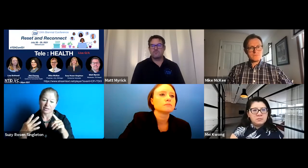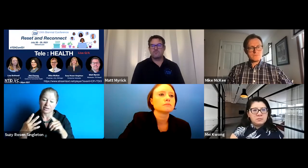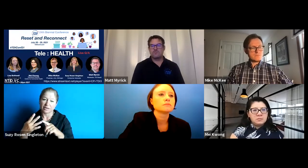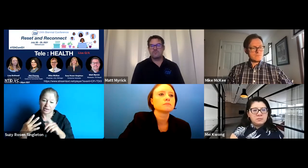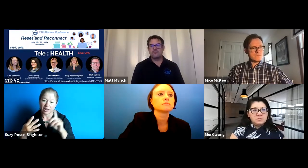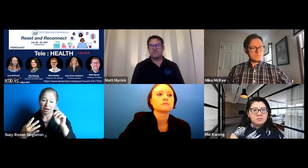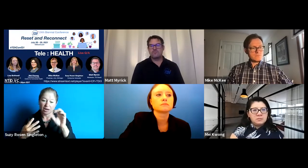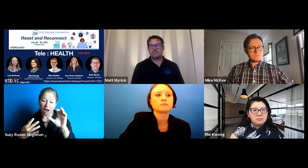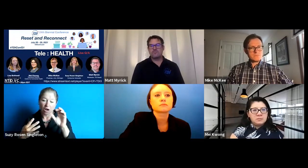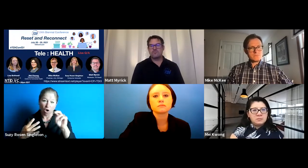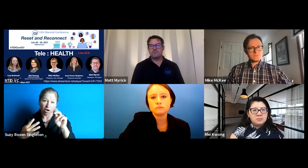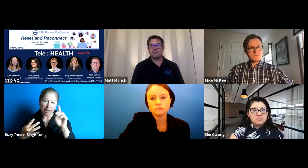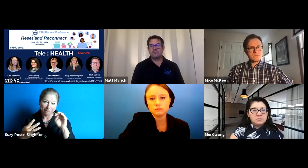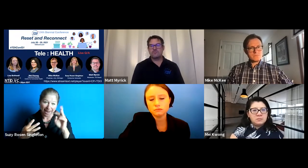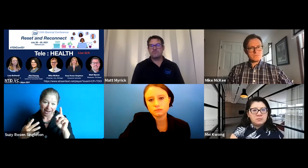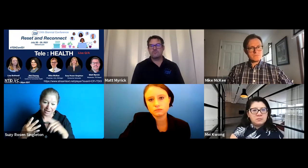Teladoc,